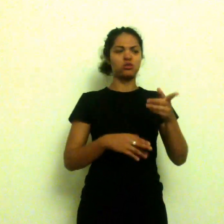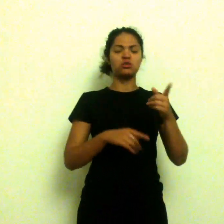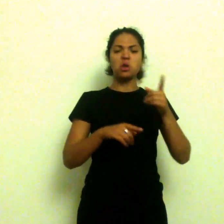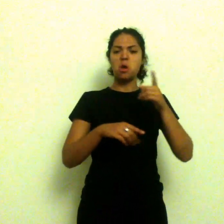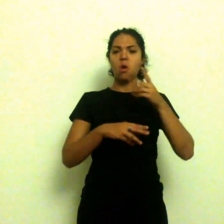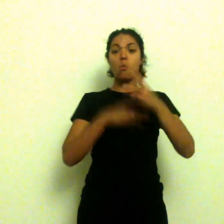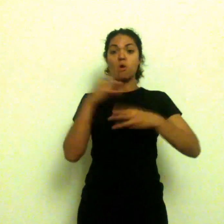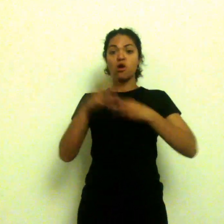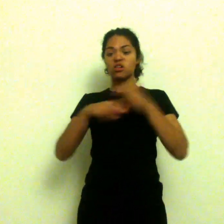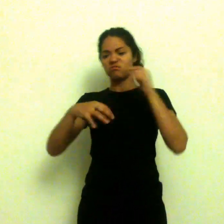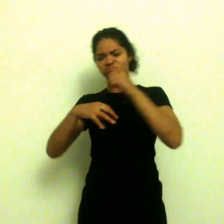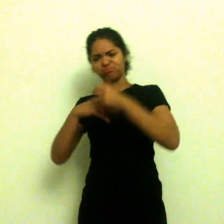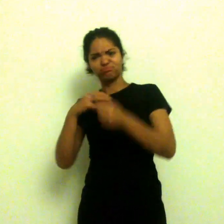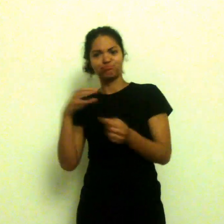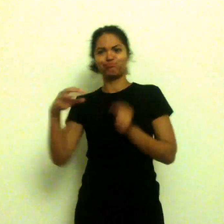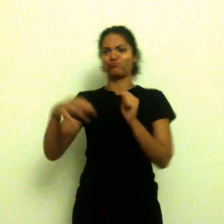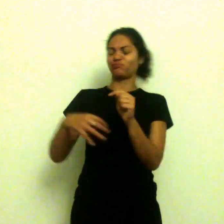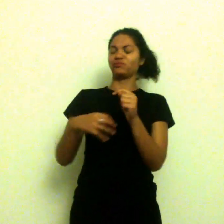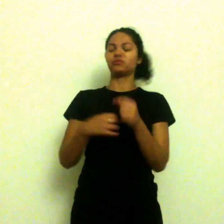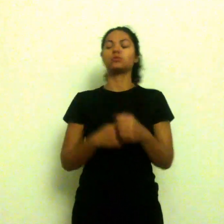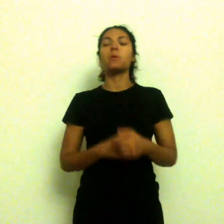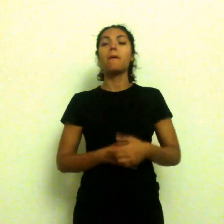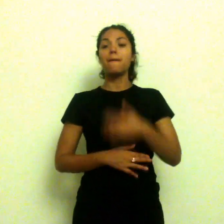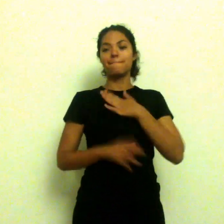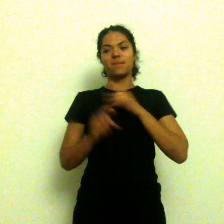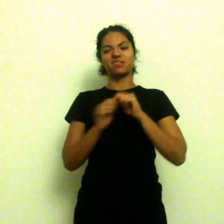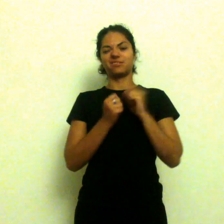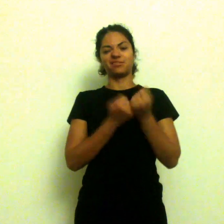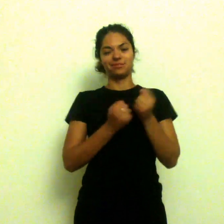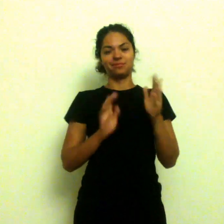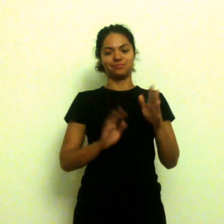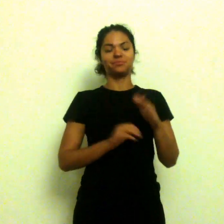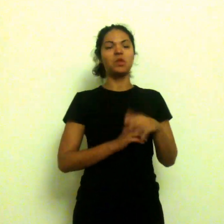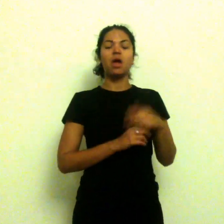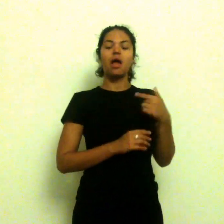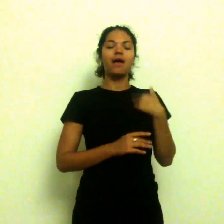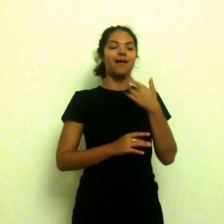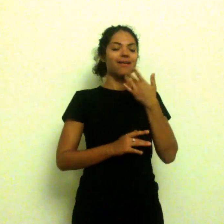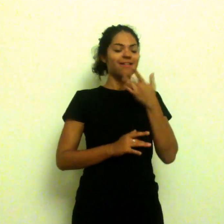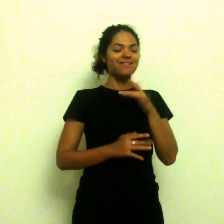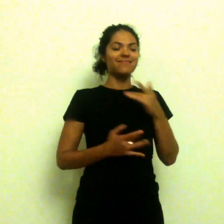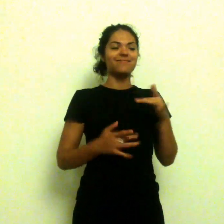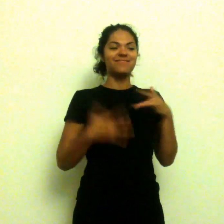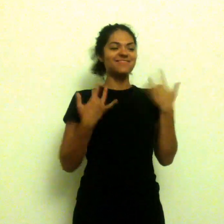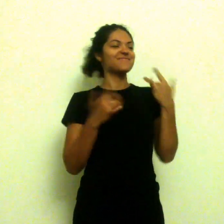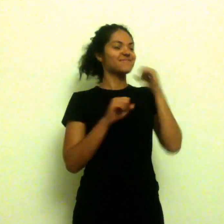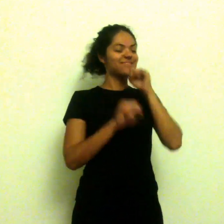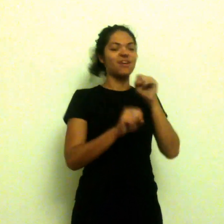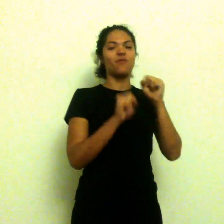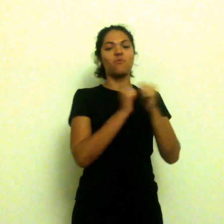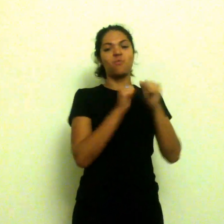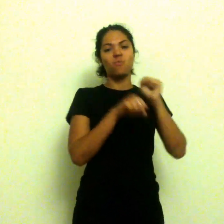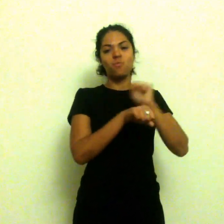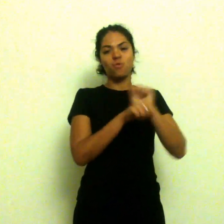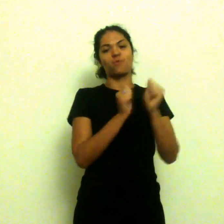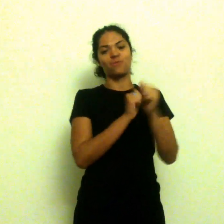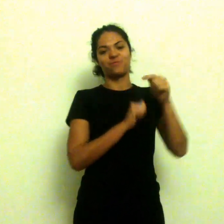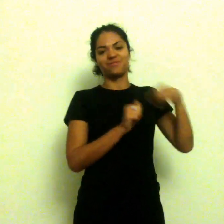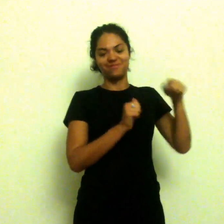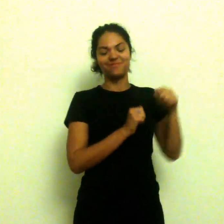I have is working alongside these wonderful voices. I think a unique one and a highly blessed one, an influential one in